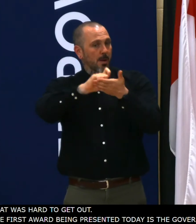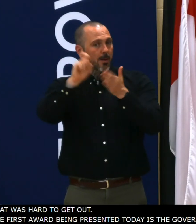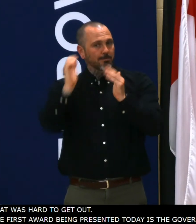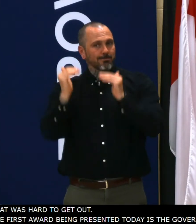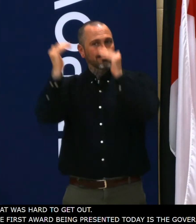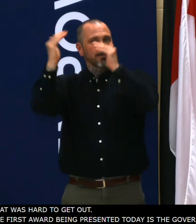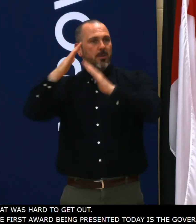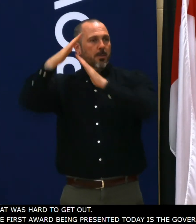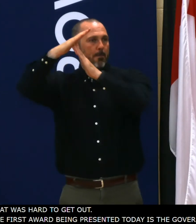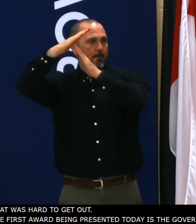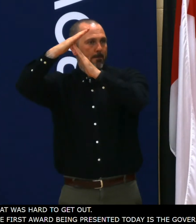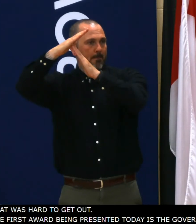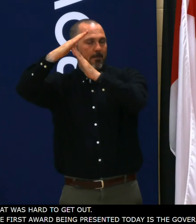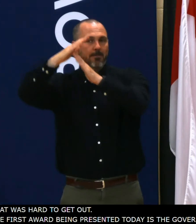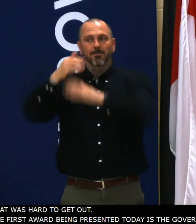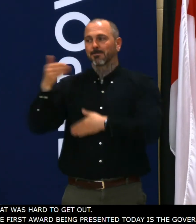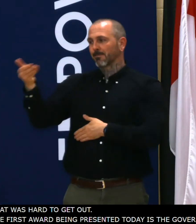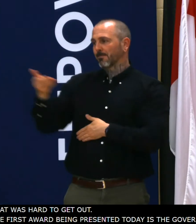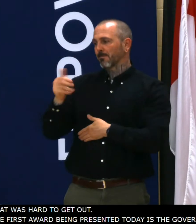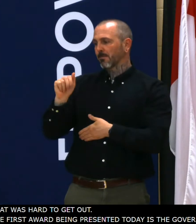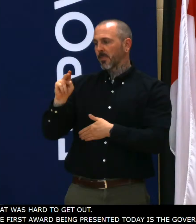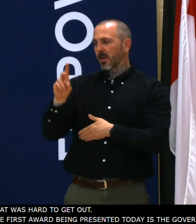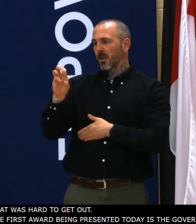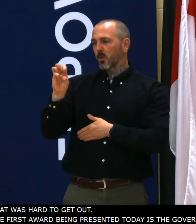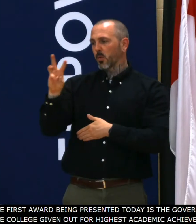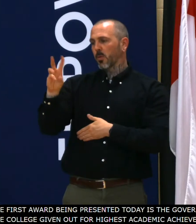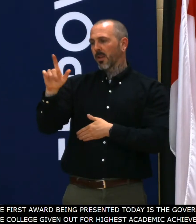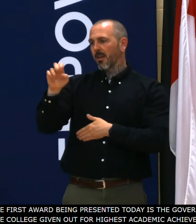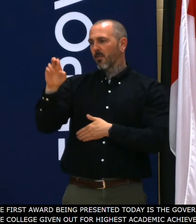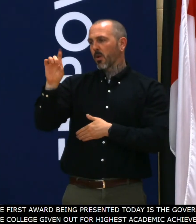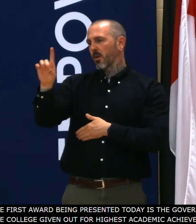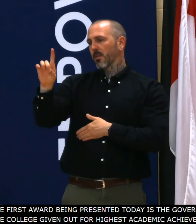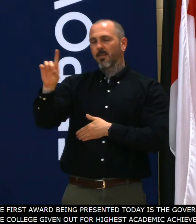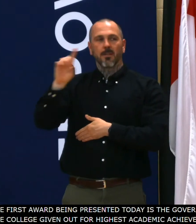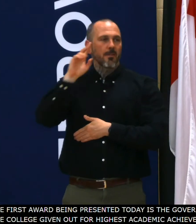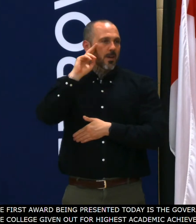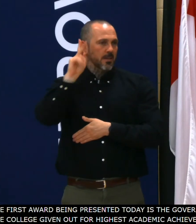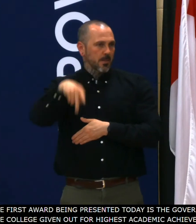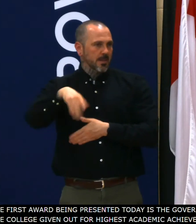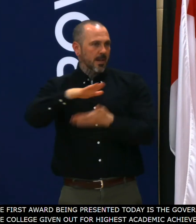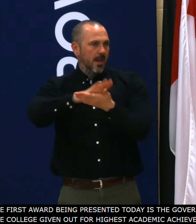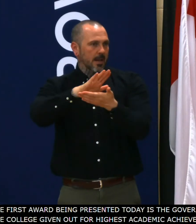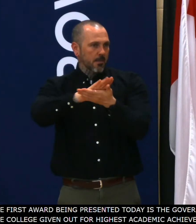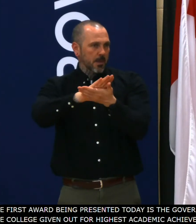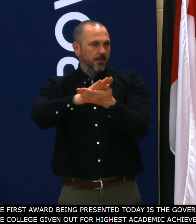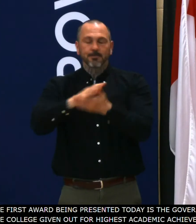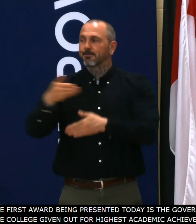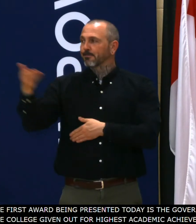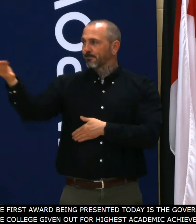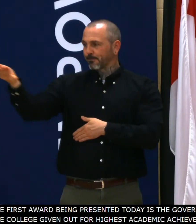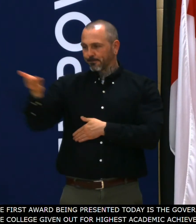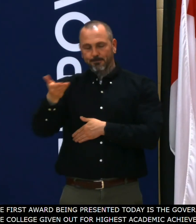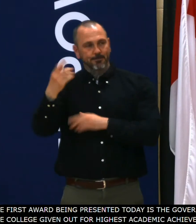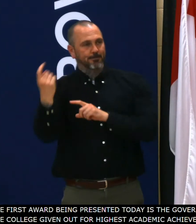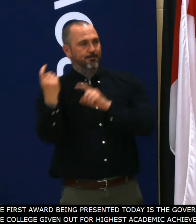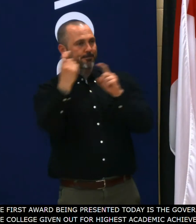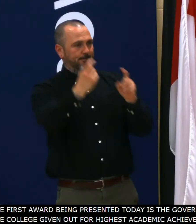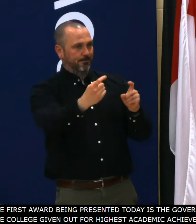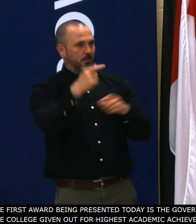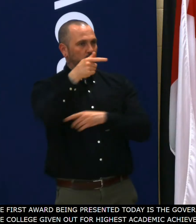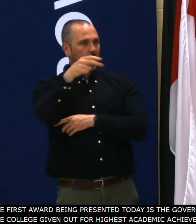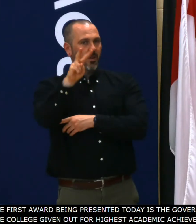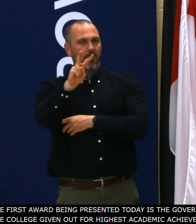now welcome Andrew Lafford, Vice President Academic, to the front of the stage to present the Governor